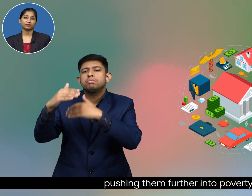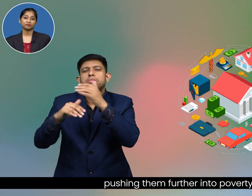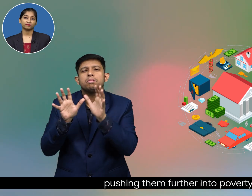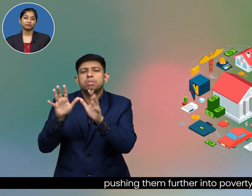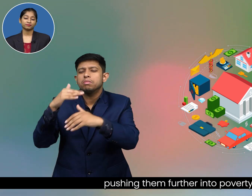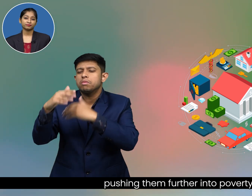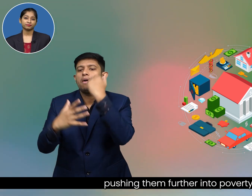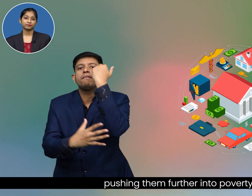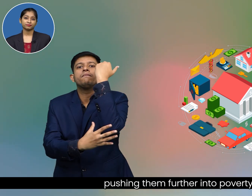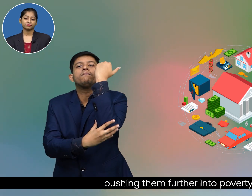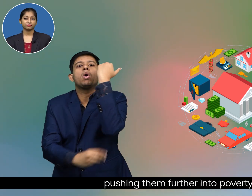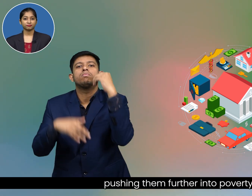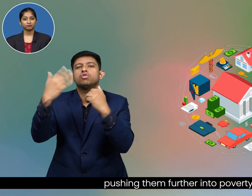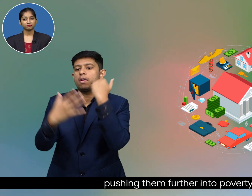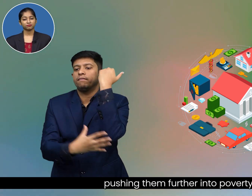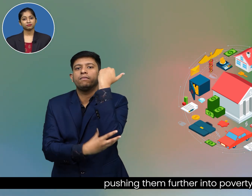poverty.